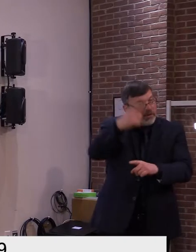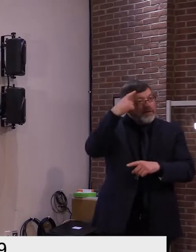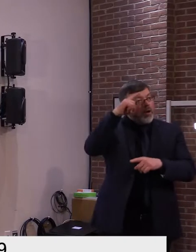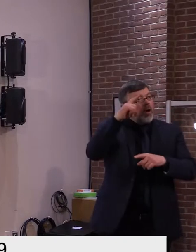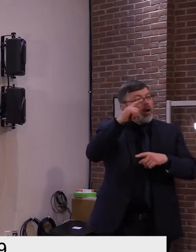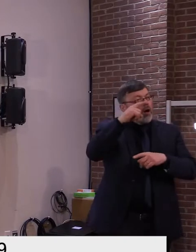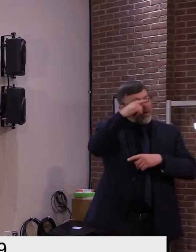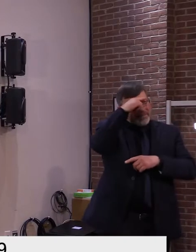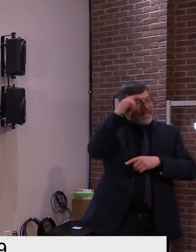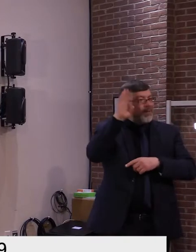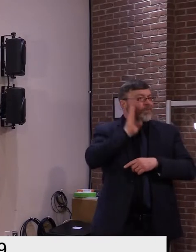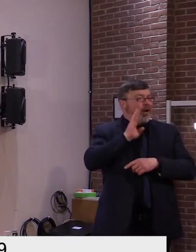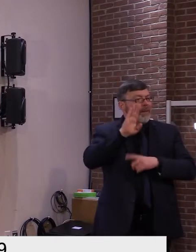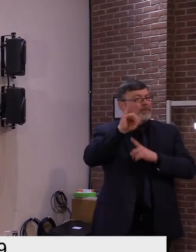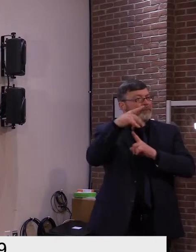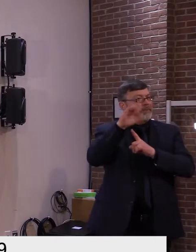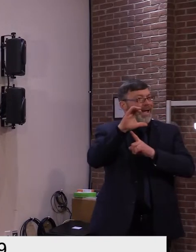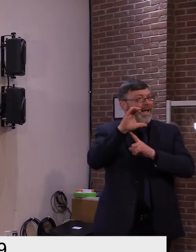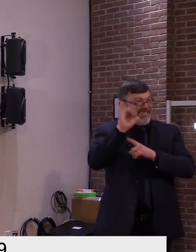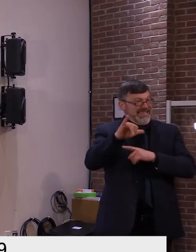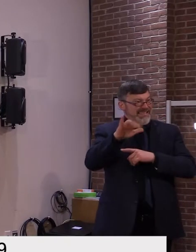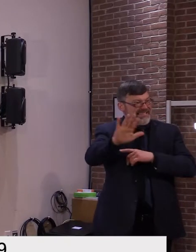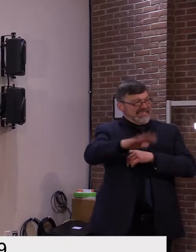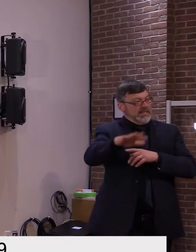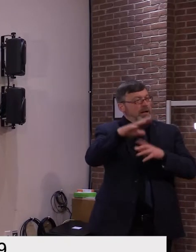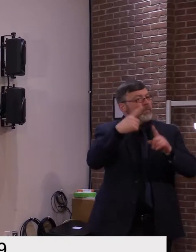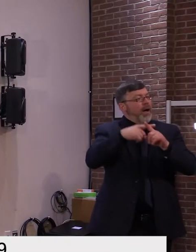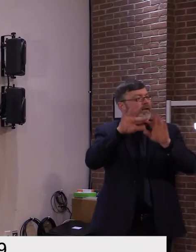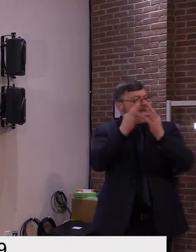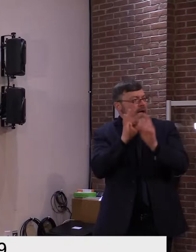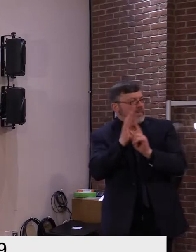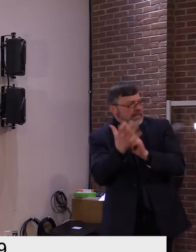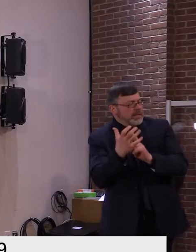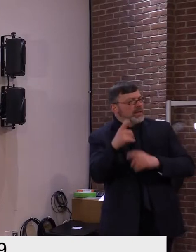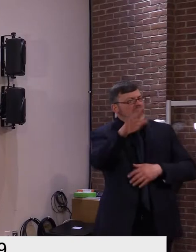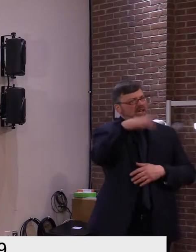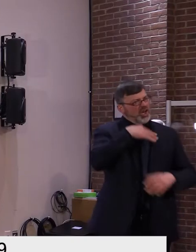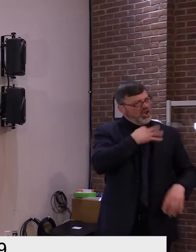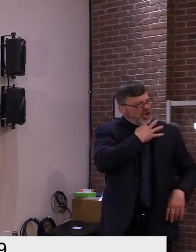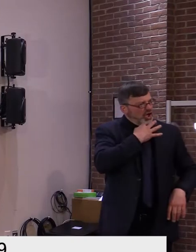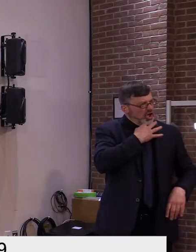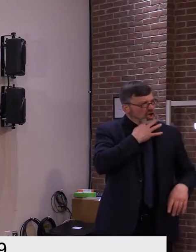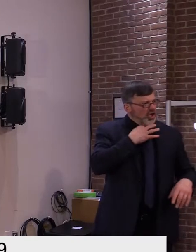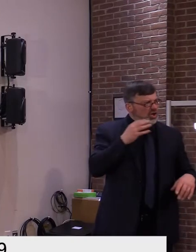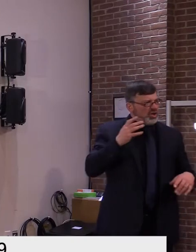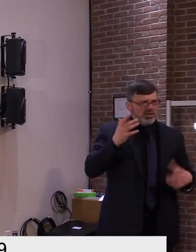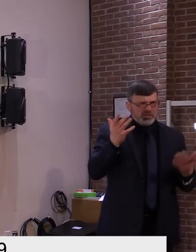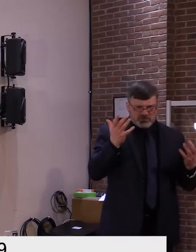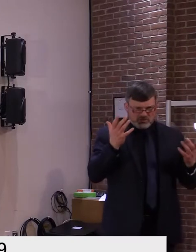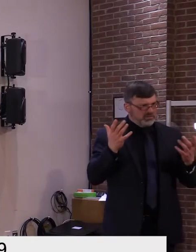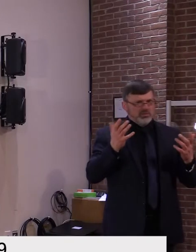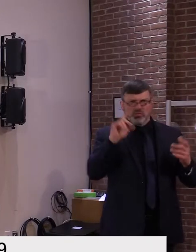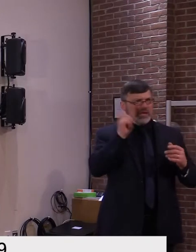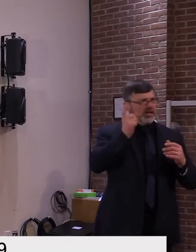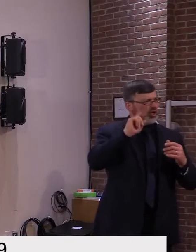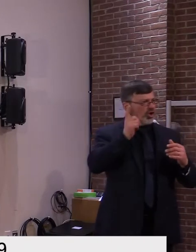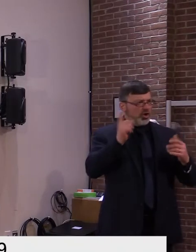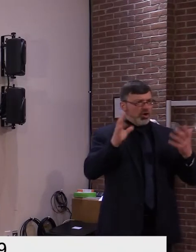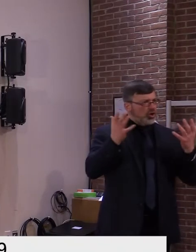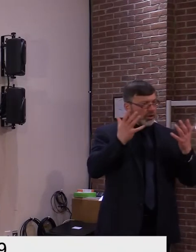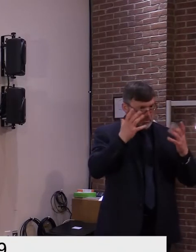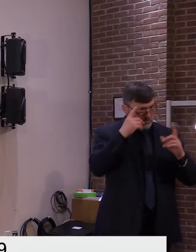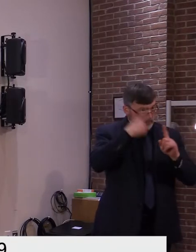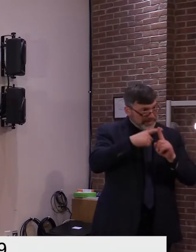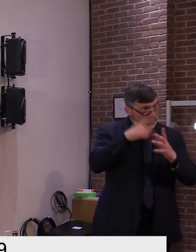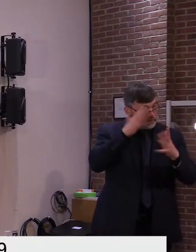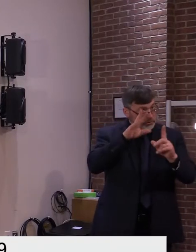you know, whether we have any details of when these will be, where these will be, and which vaccine will be given as well. Yes, so to